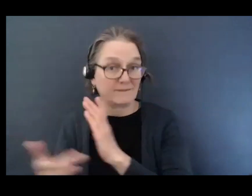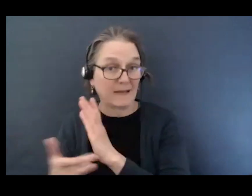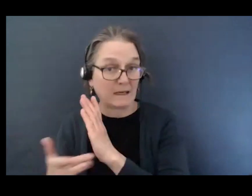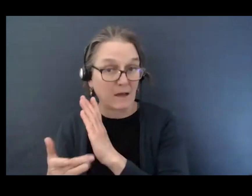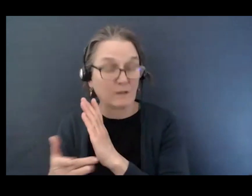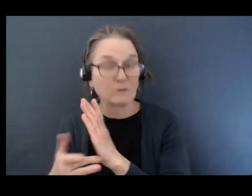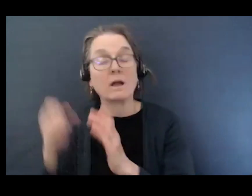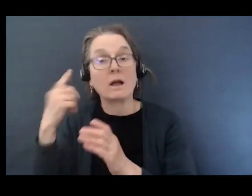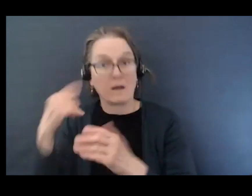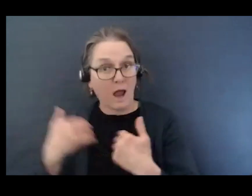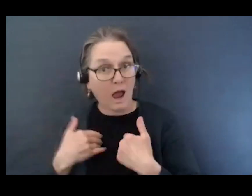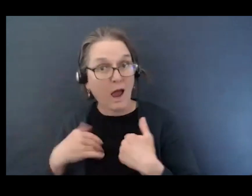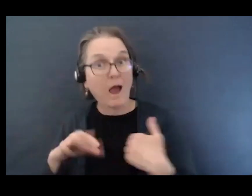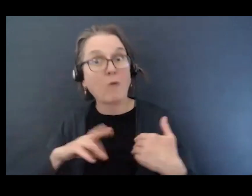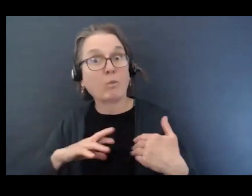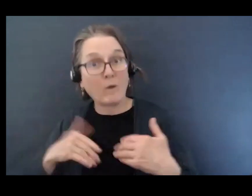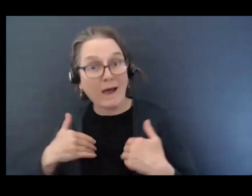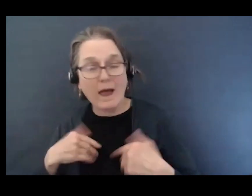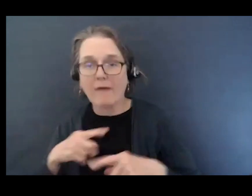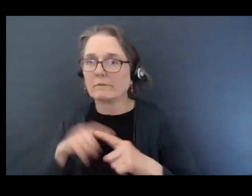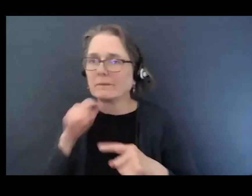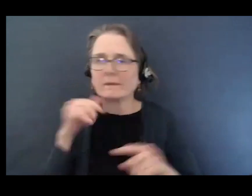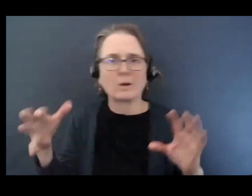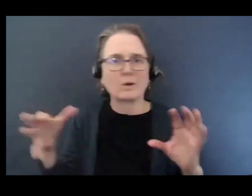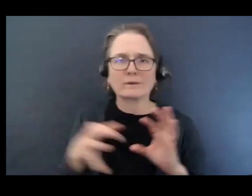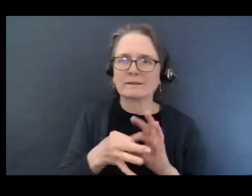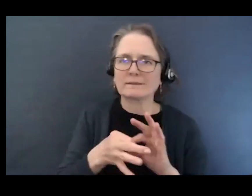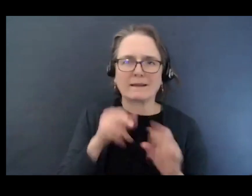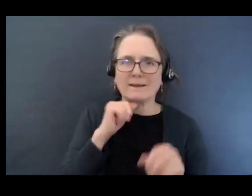But anyway, glad to join you.